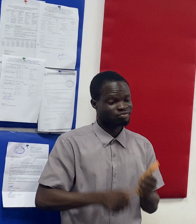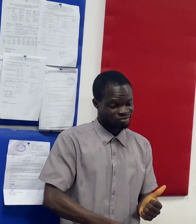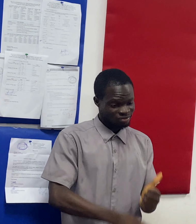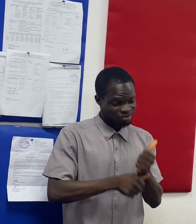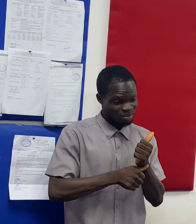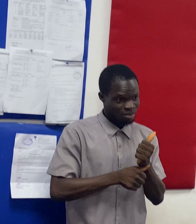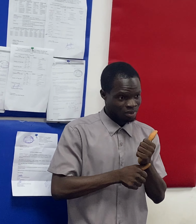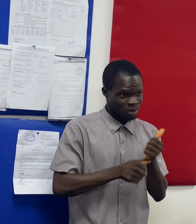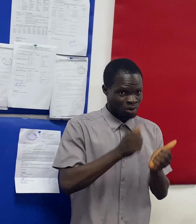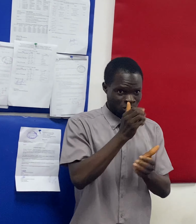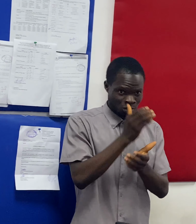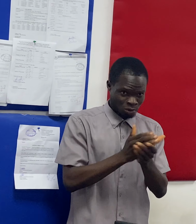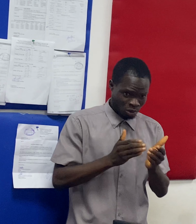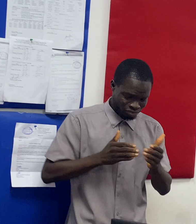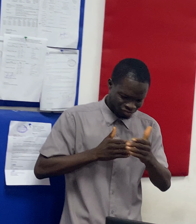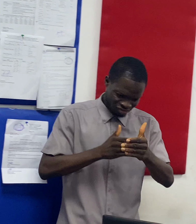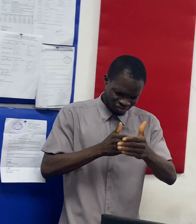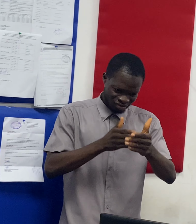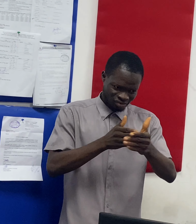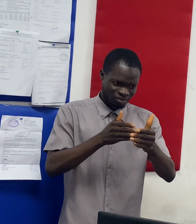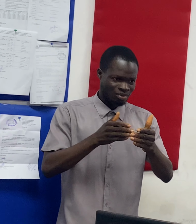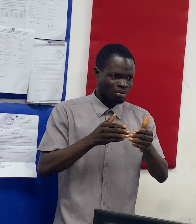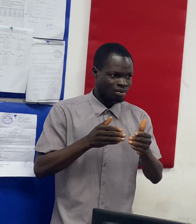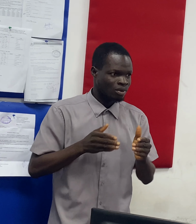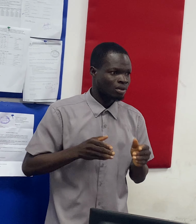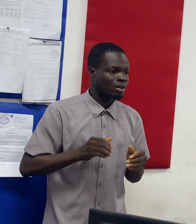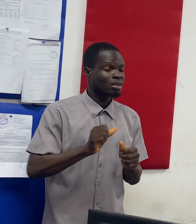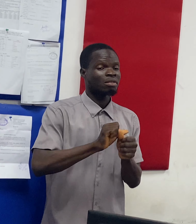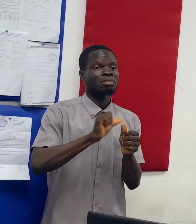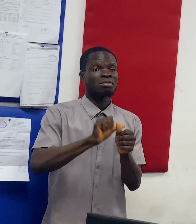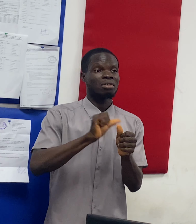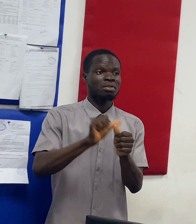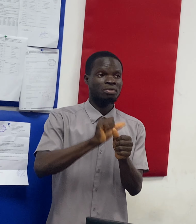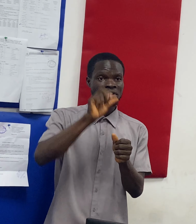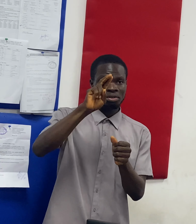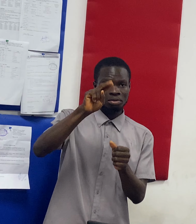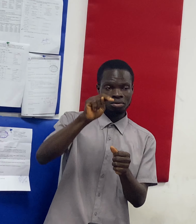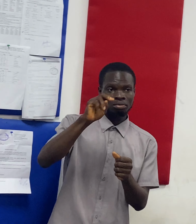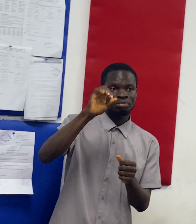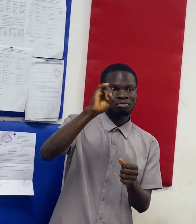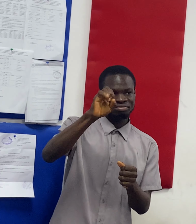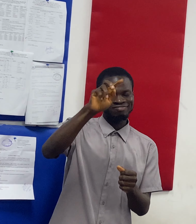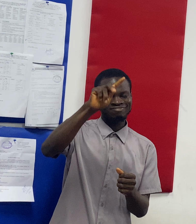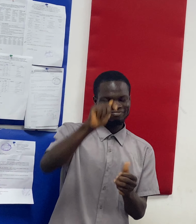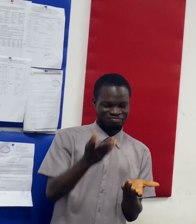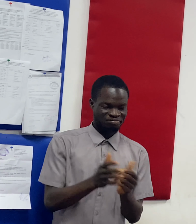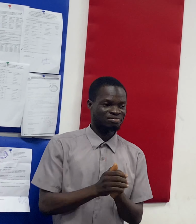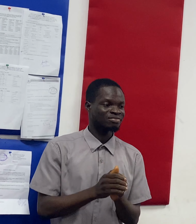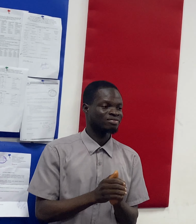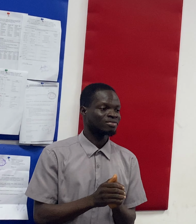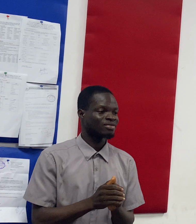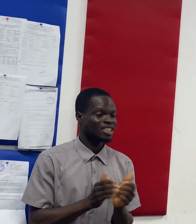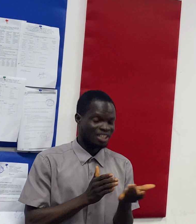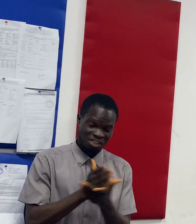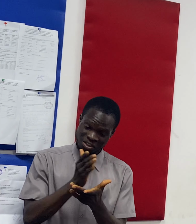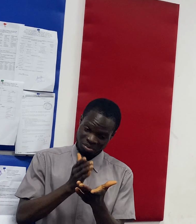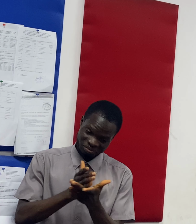there are directions, okay, that leads to every unit. So it is accessible. It is